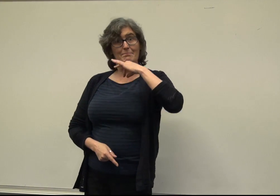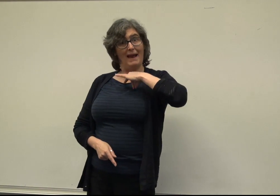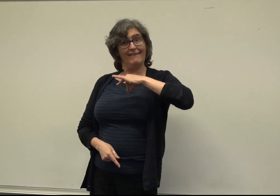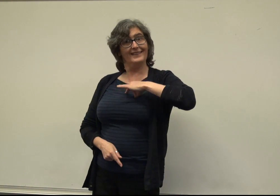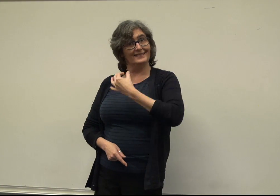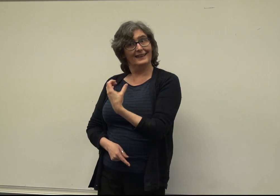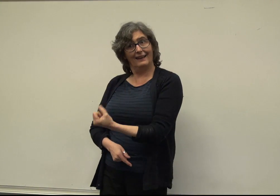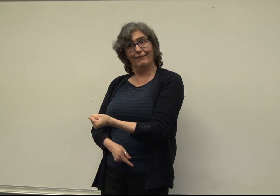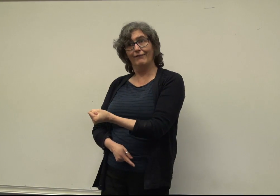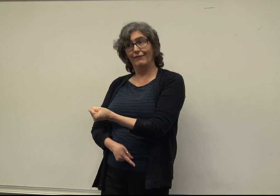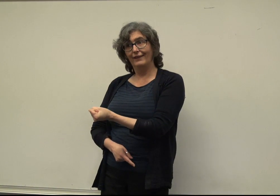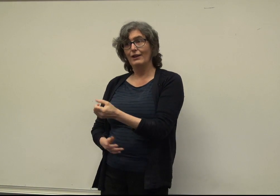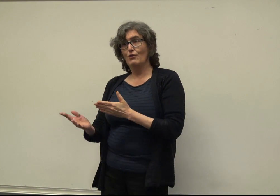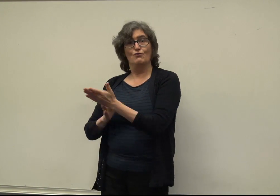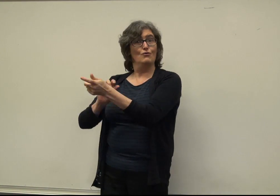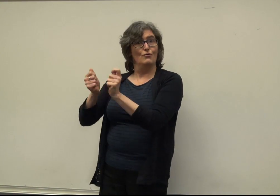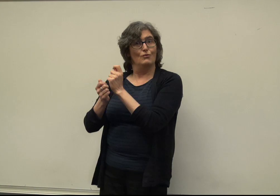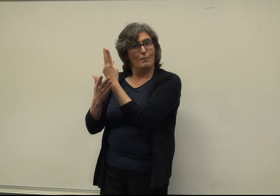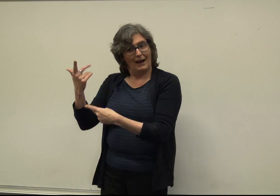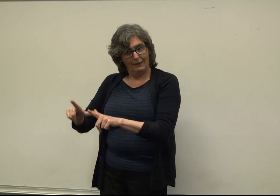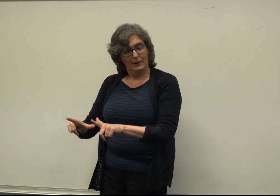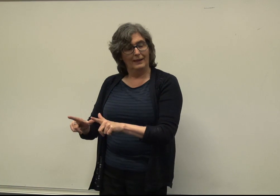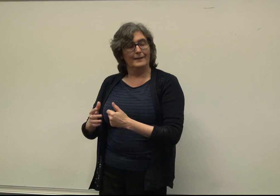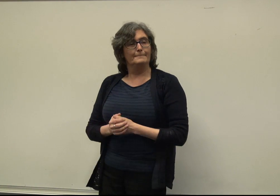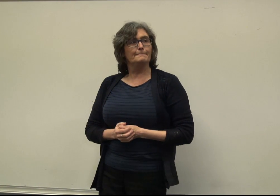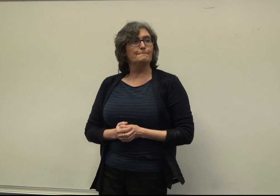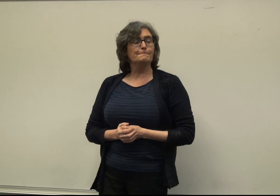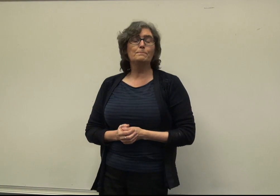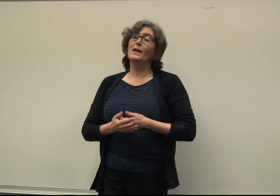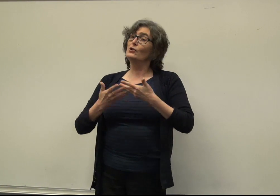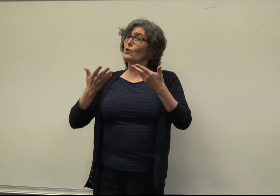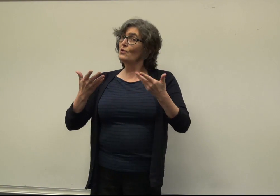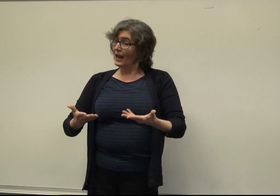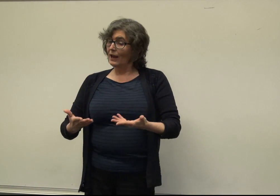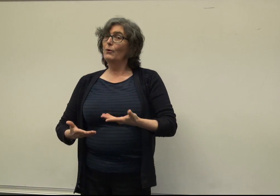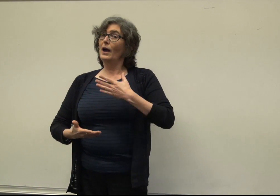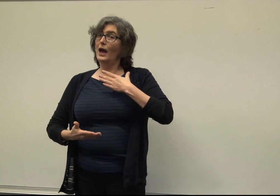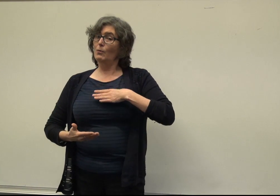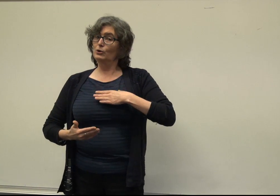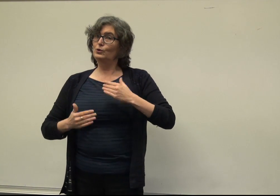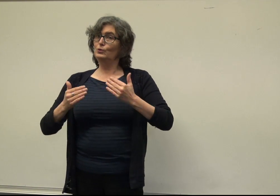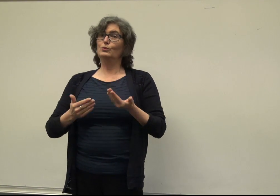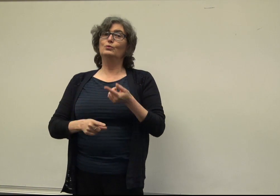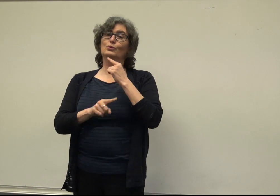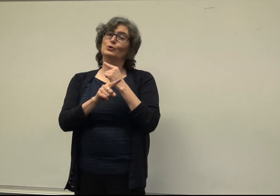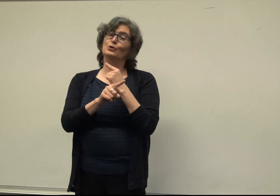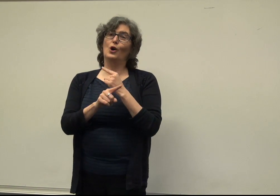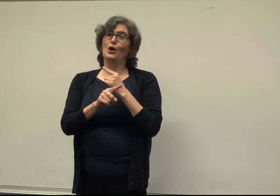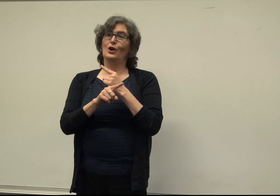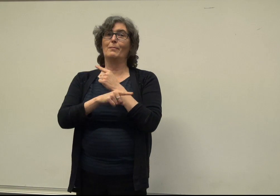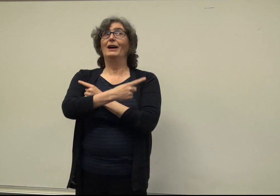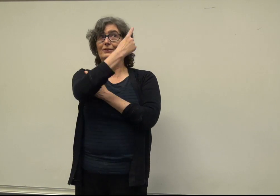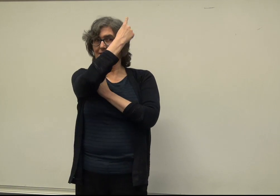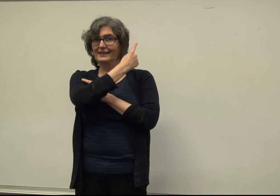that's where this program that my colleague, dear friend,